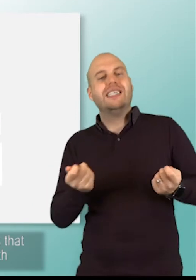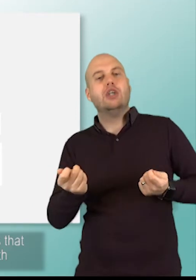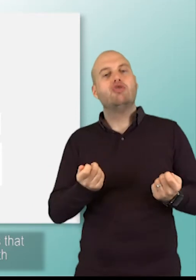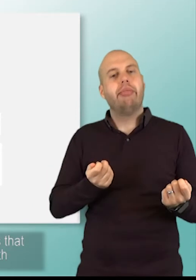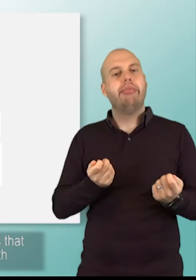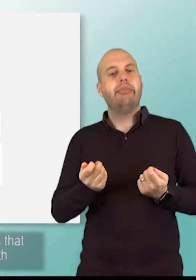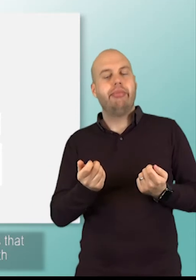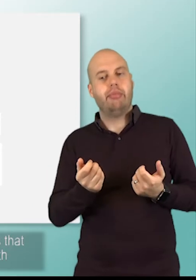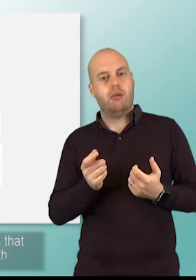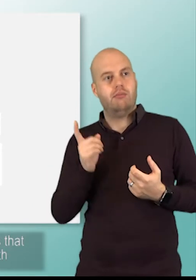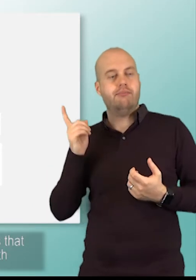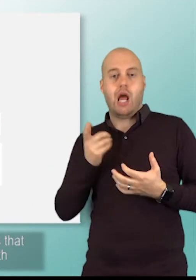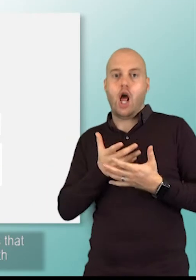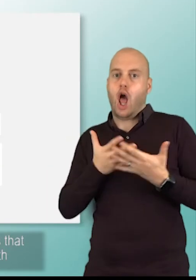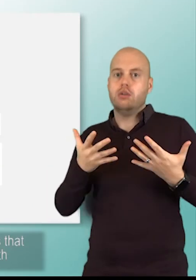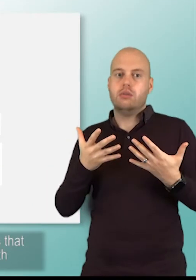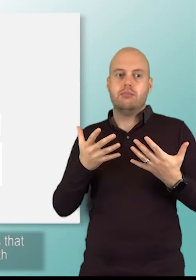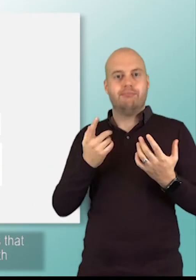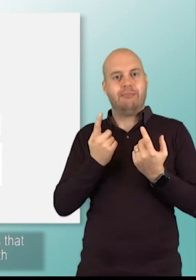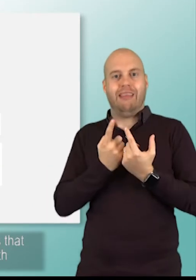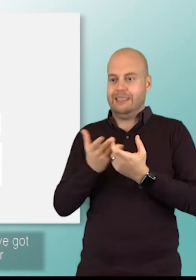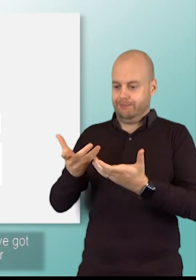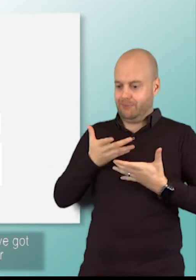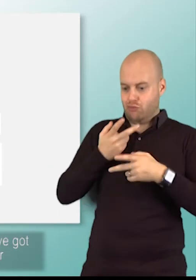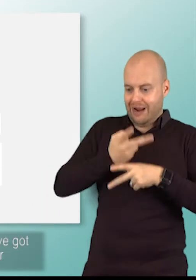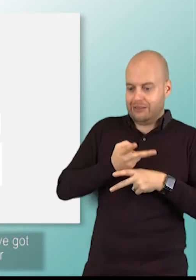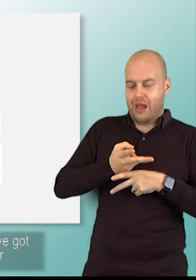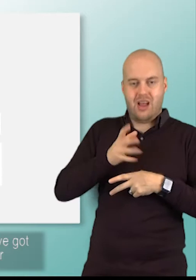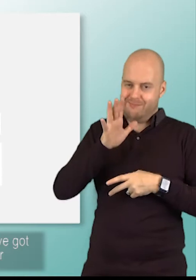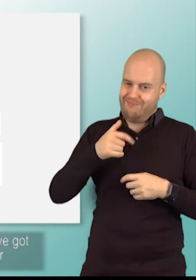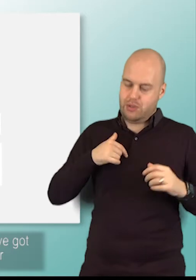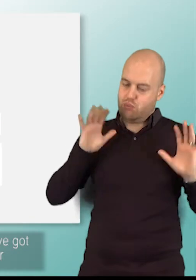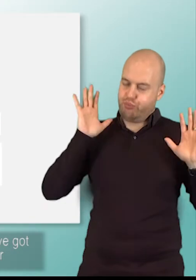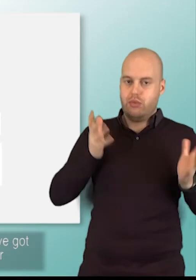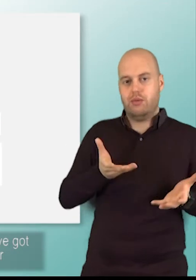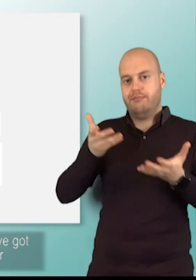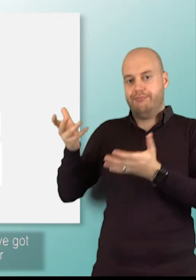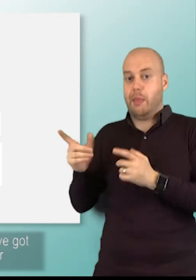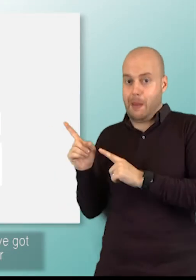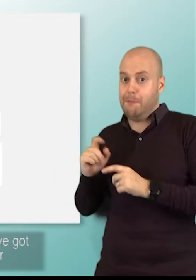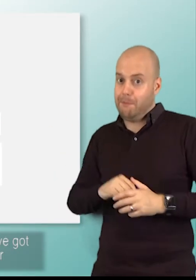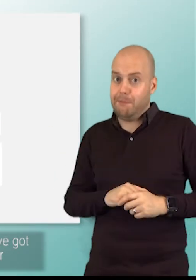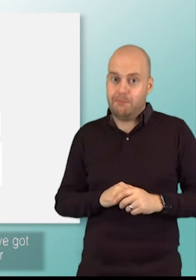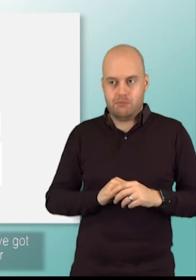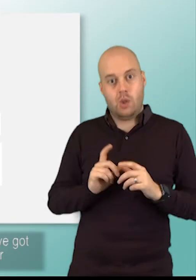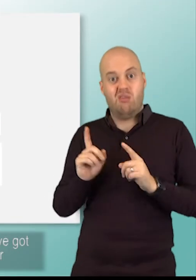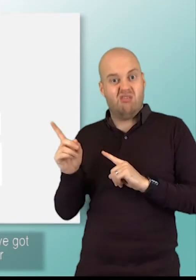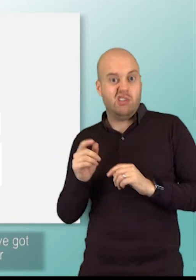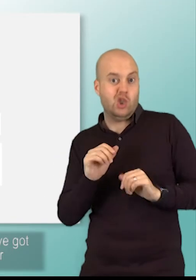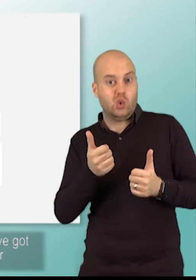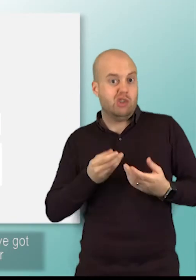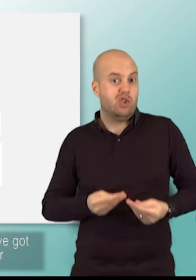of things that get resolved to the regulator might be better dealt with through mediation. So they might be a source if you've